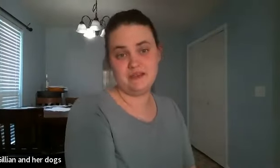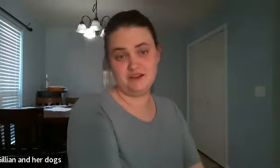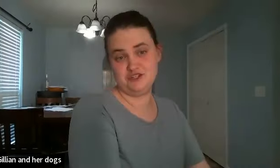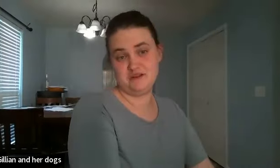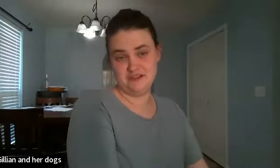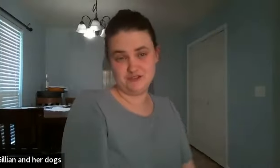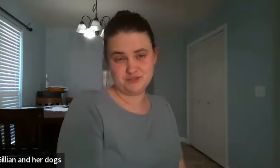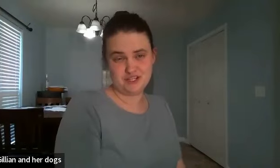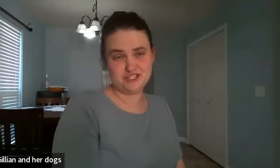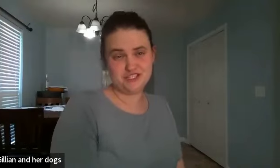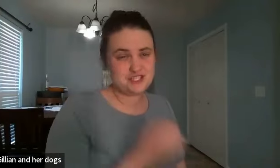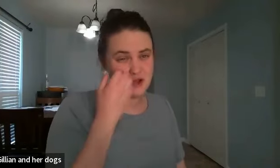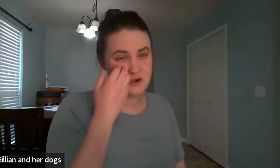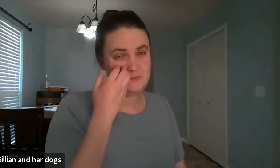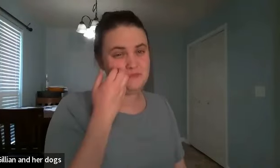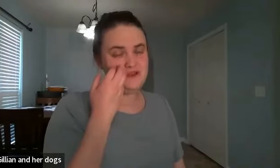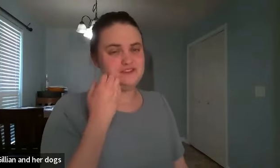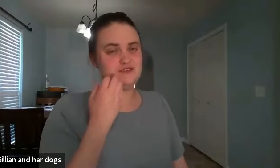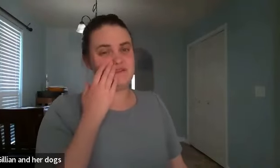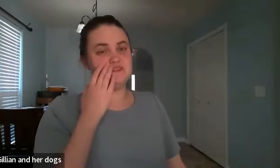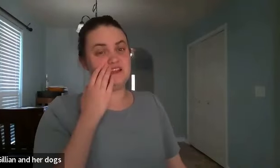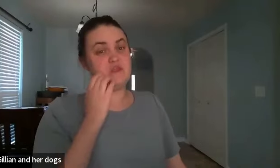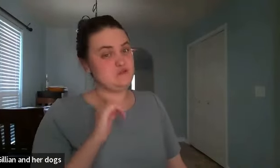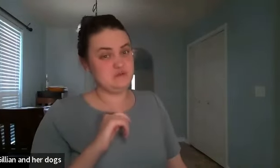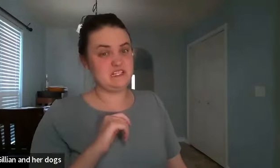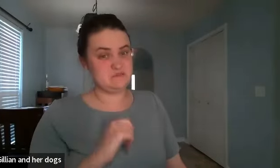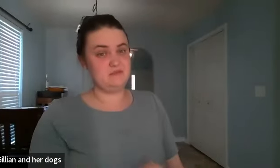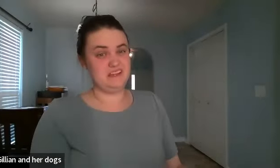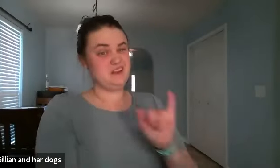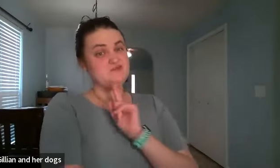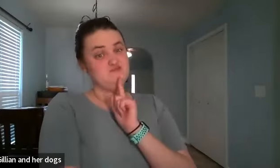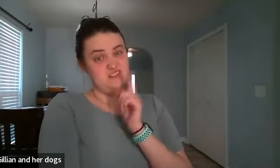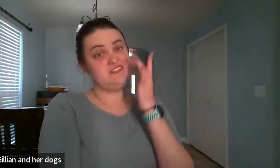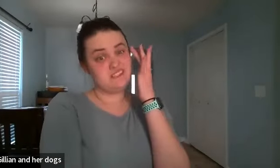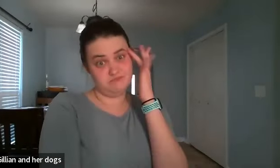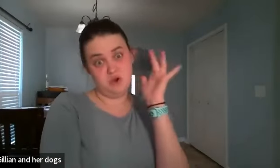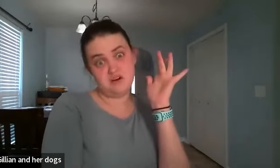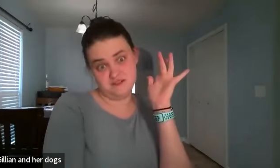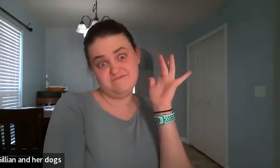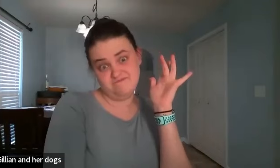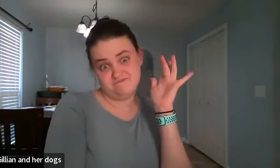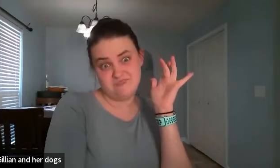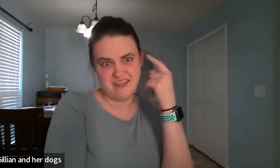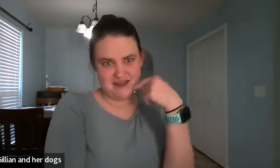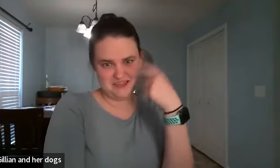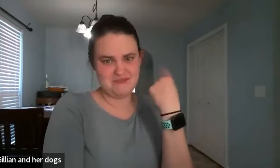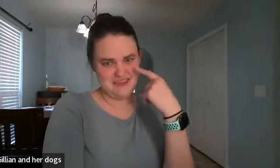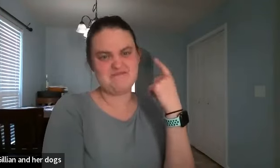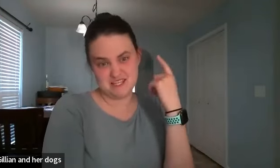I'll use my facial expressions to show. So like if I'm saying, oh, that was really smart, I'm like, that was really smart. And then I like make that face with it,